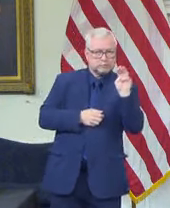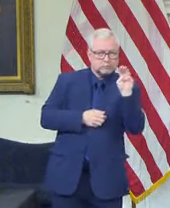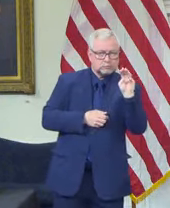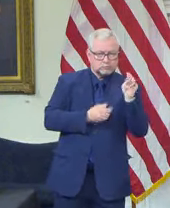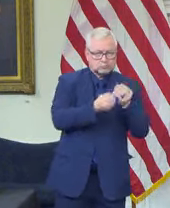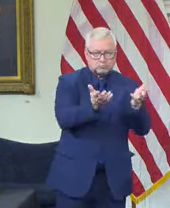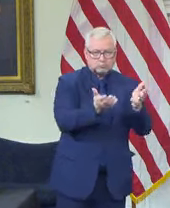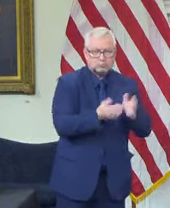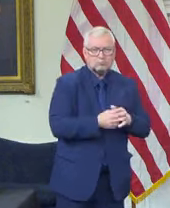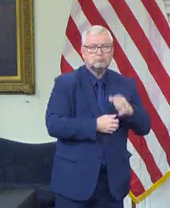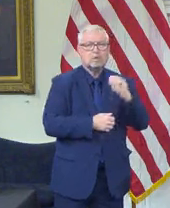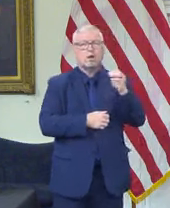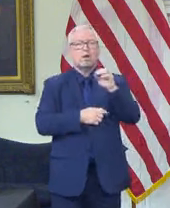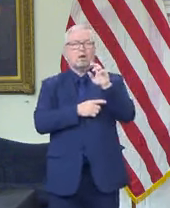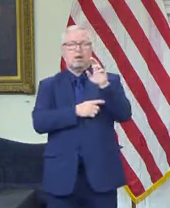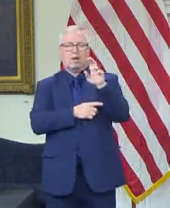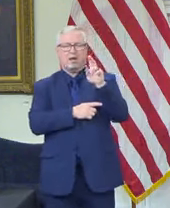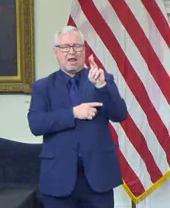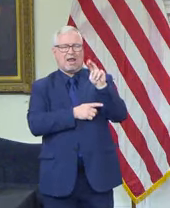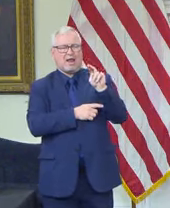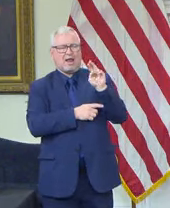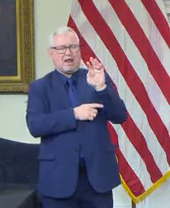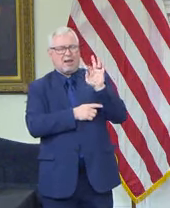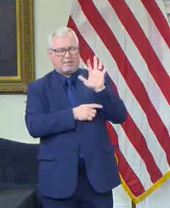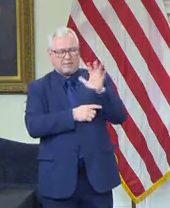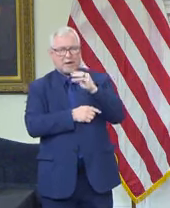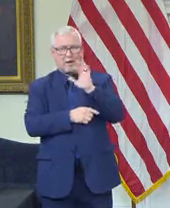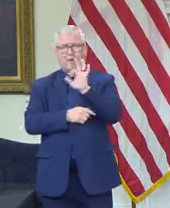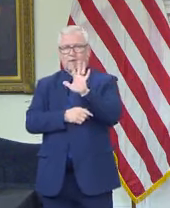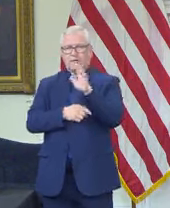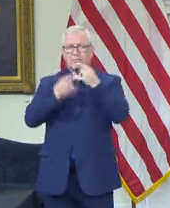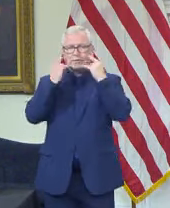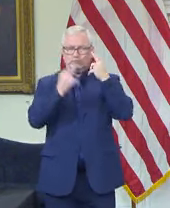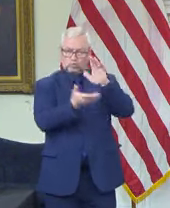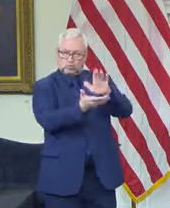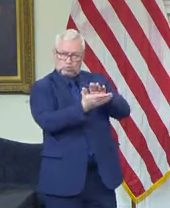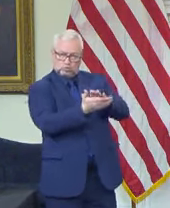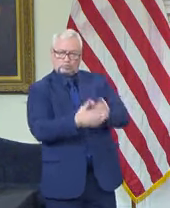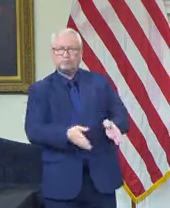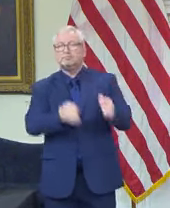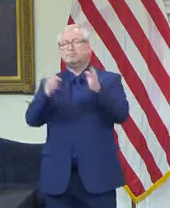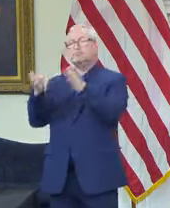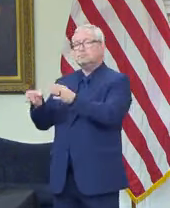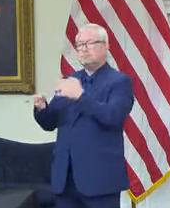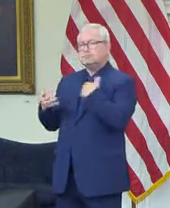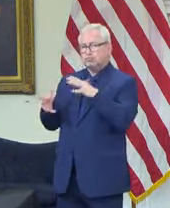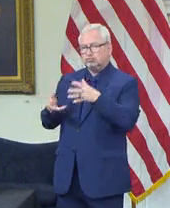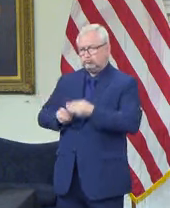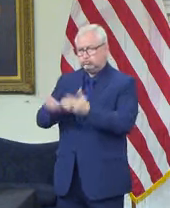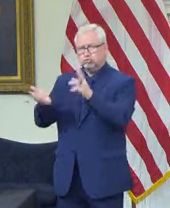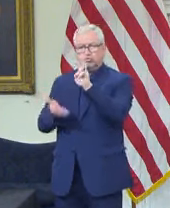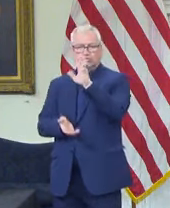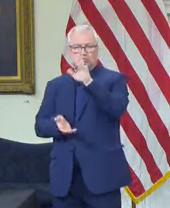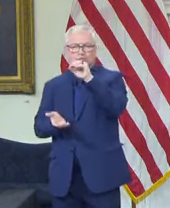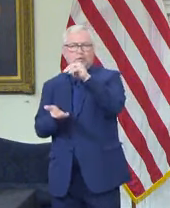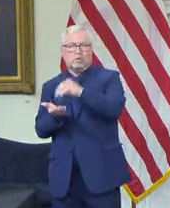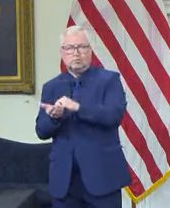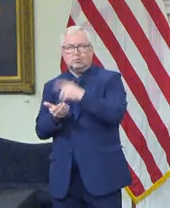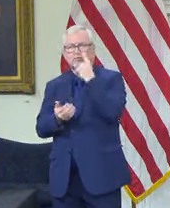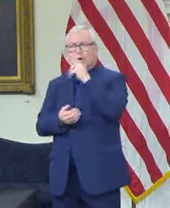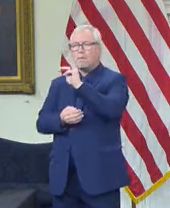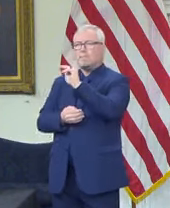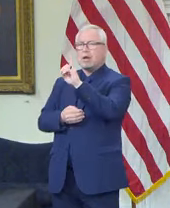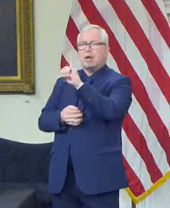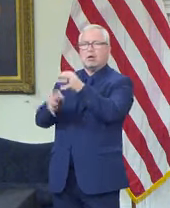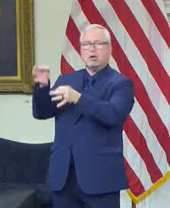distributed 250,000 masks to the judiciary. These masks provide multiple levels of